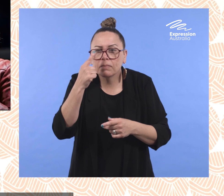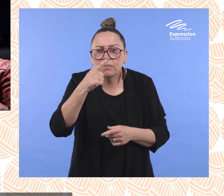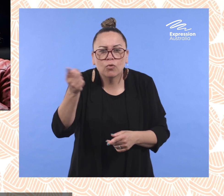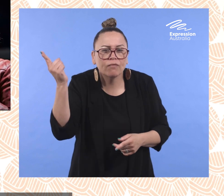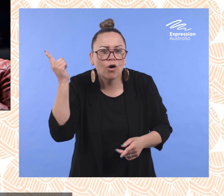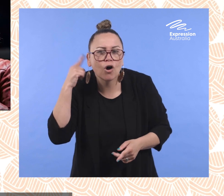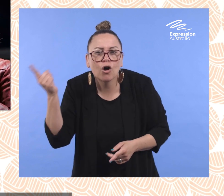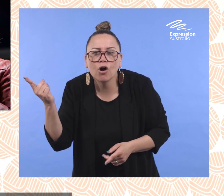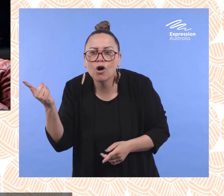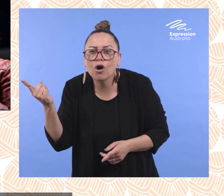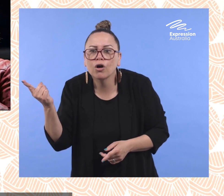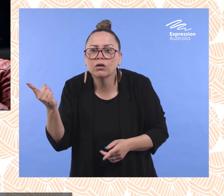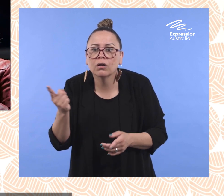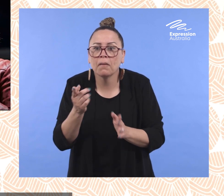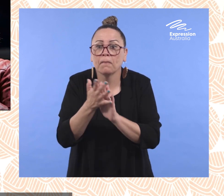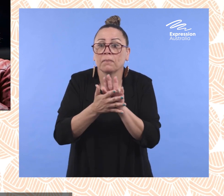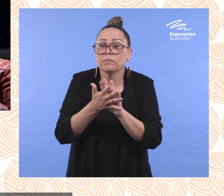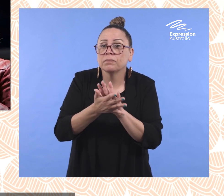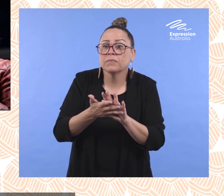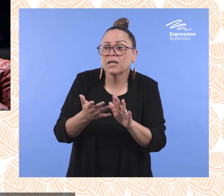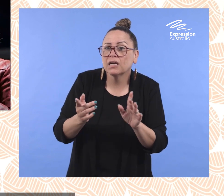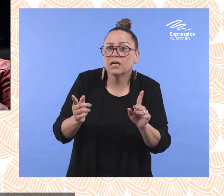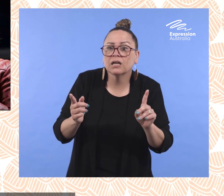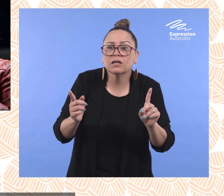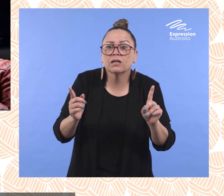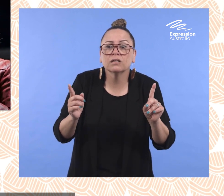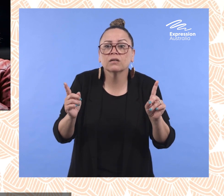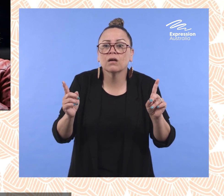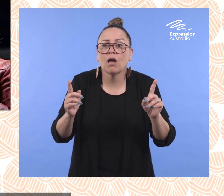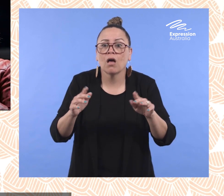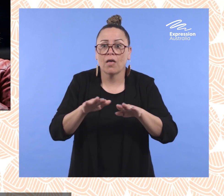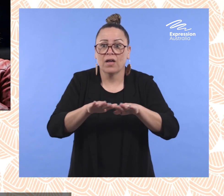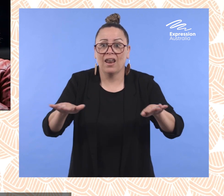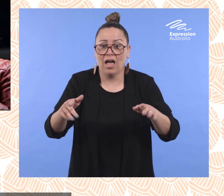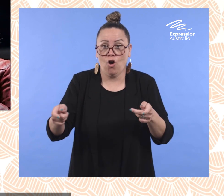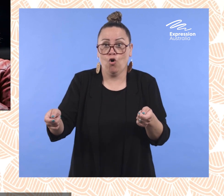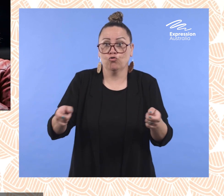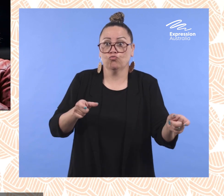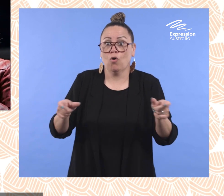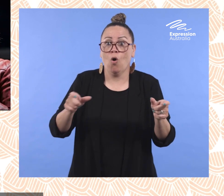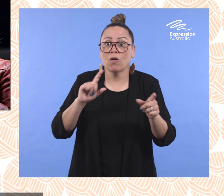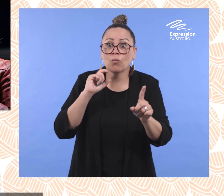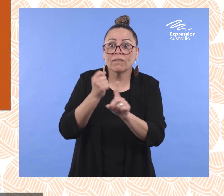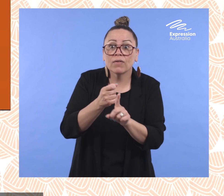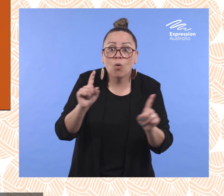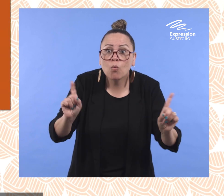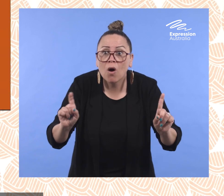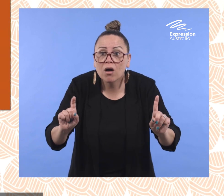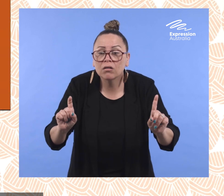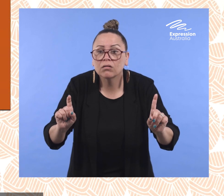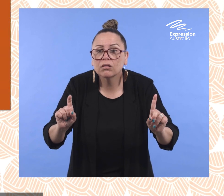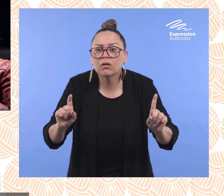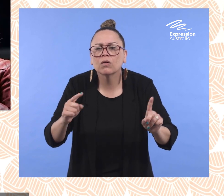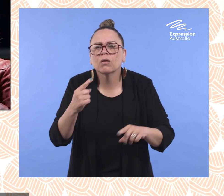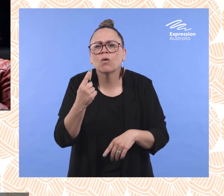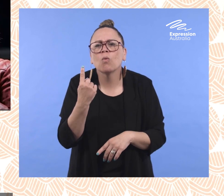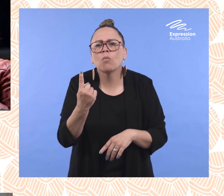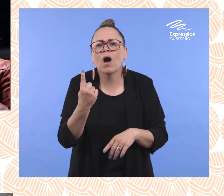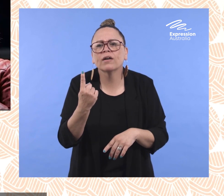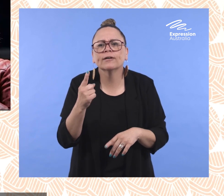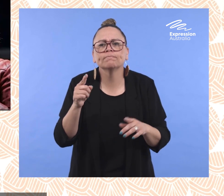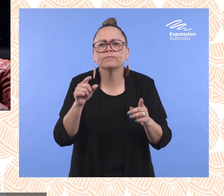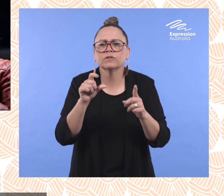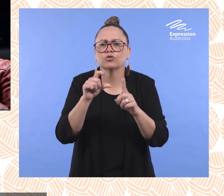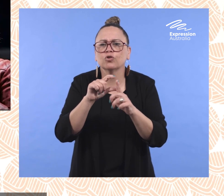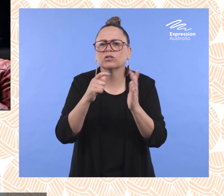other things you might have heard, you know, about does this mean that sovereignty be affected? Aunty Munya? Yeah. Sorry. Yeah,